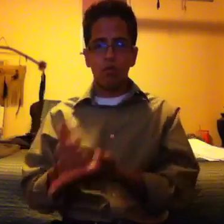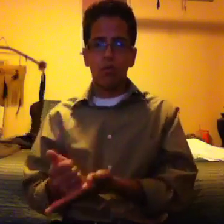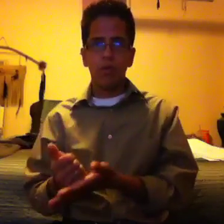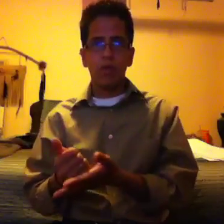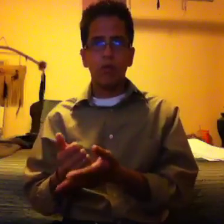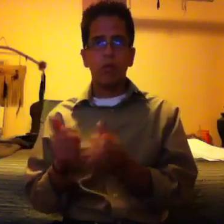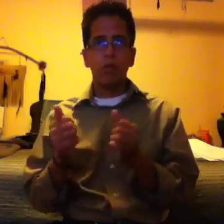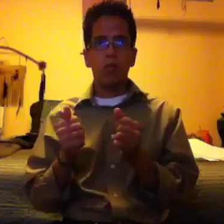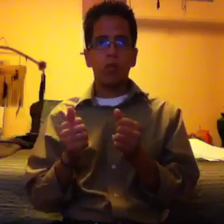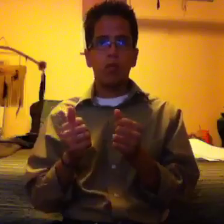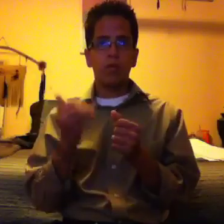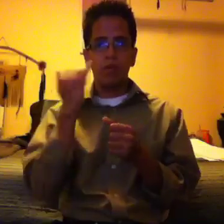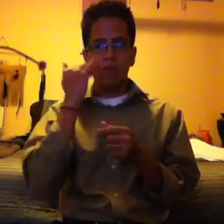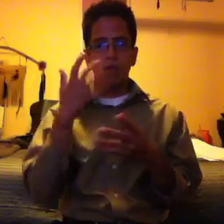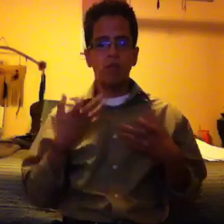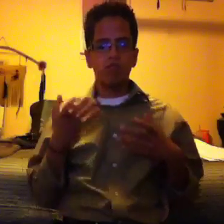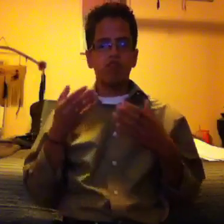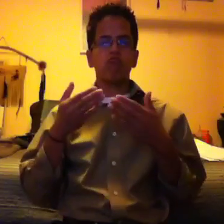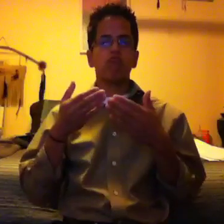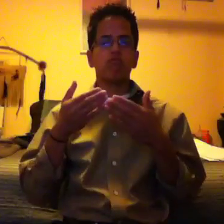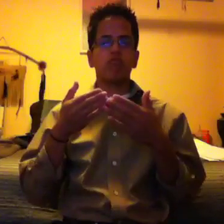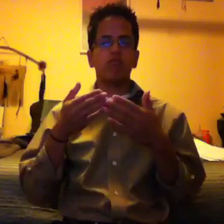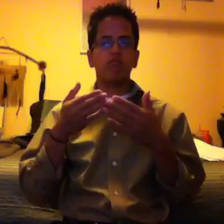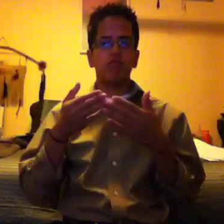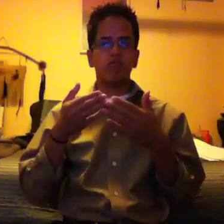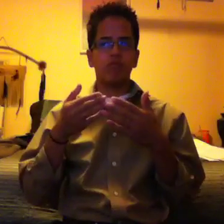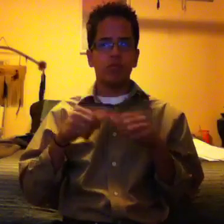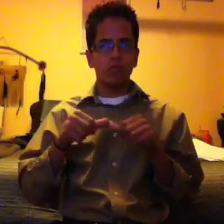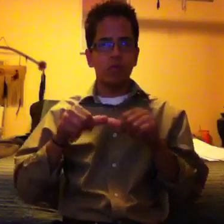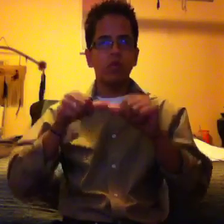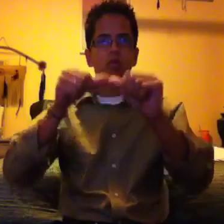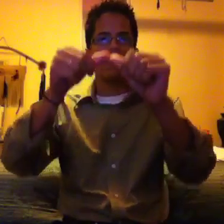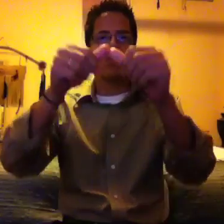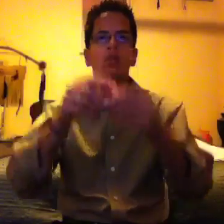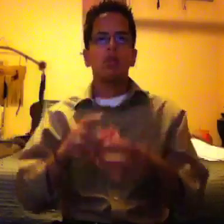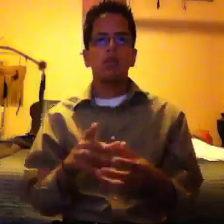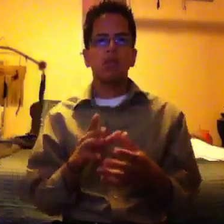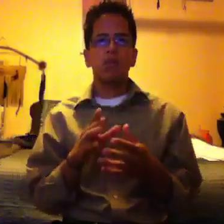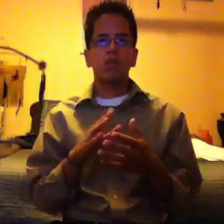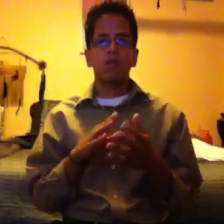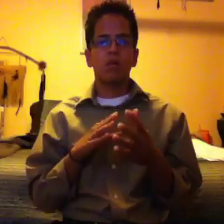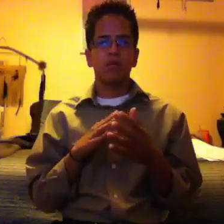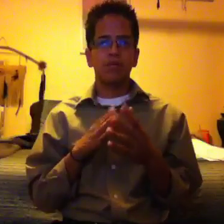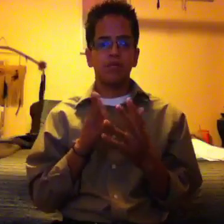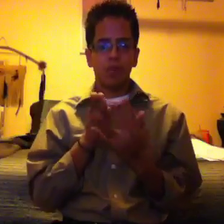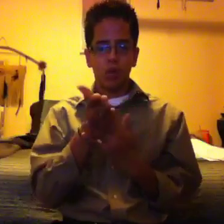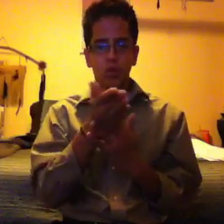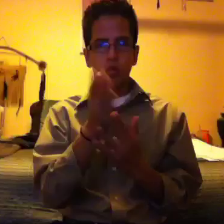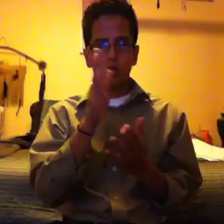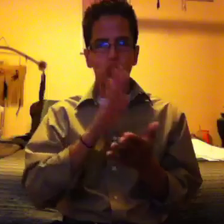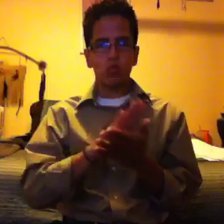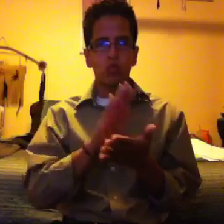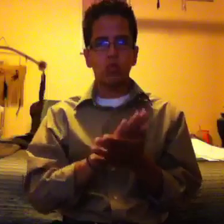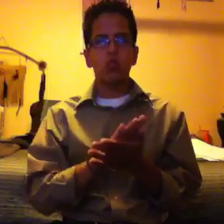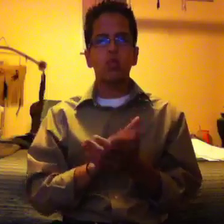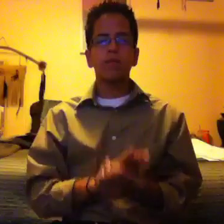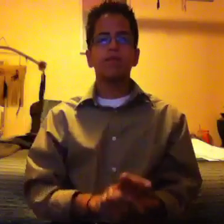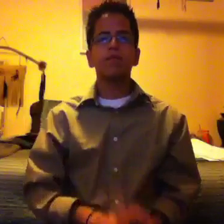dissertations and master's thesis and whatnot, even writing papers for presentations, is to bring the information from the different sources into